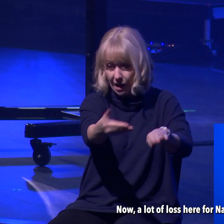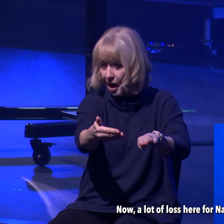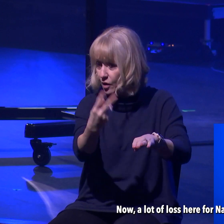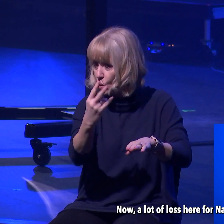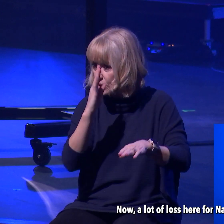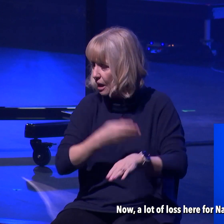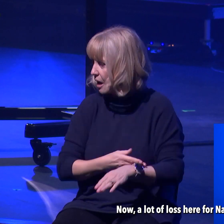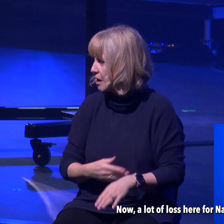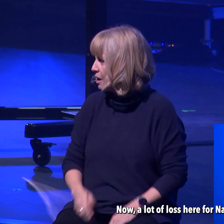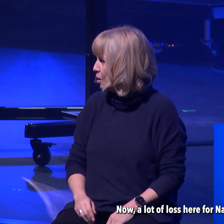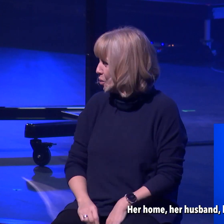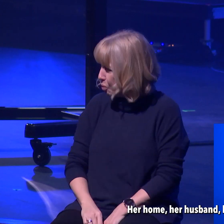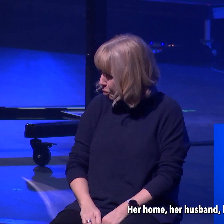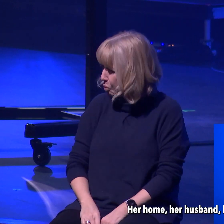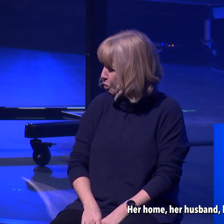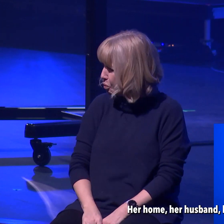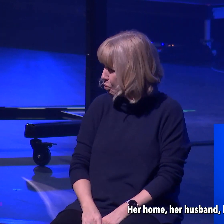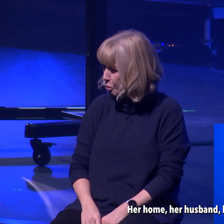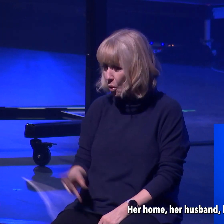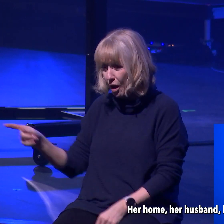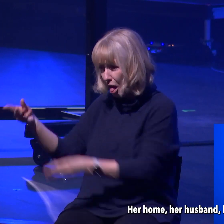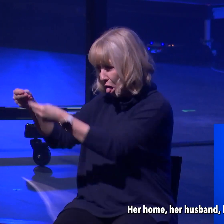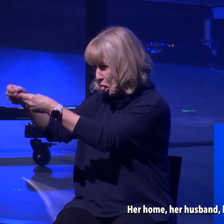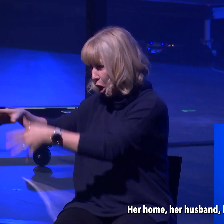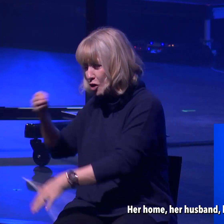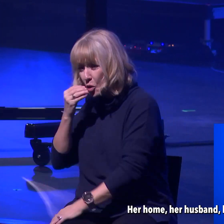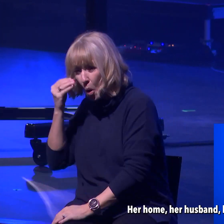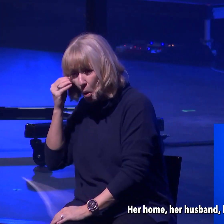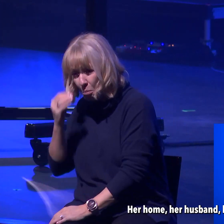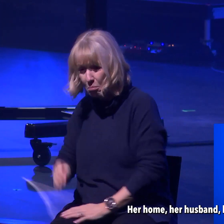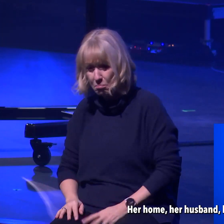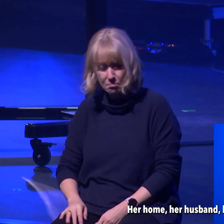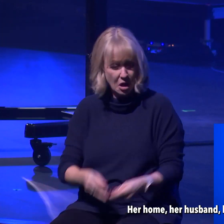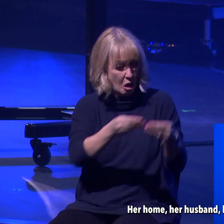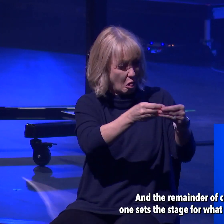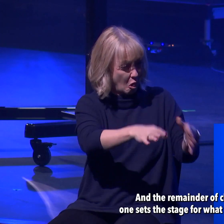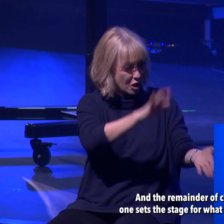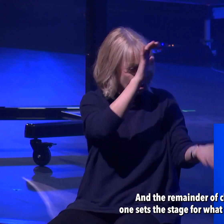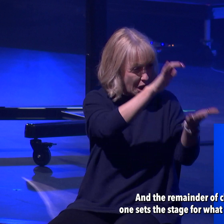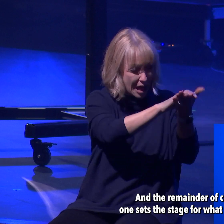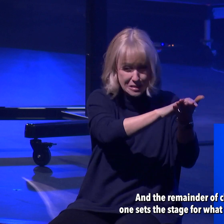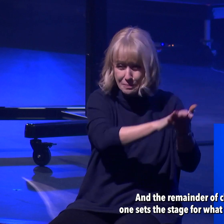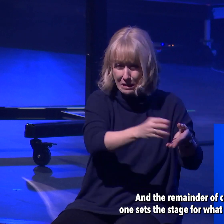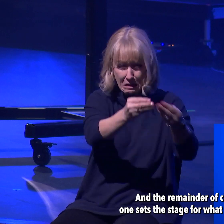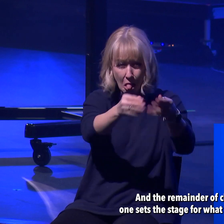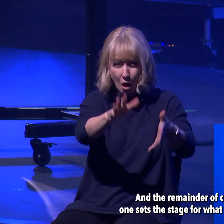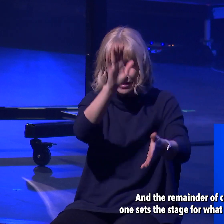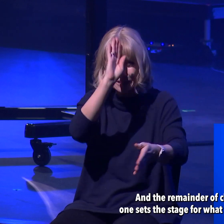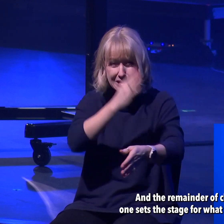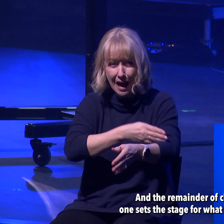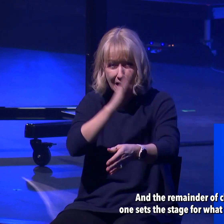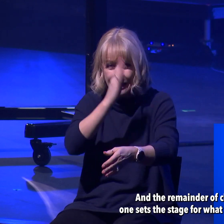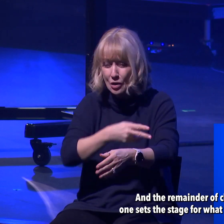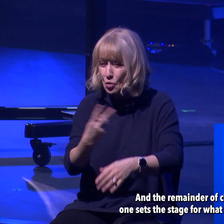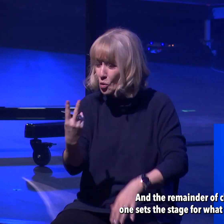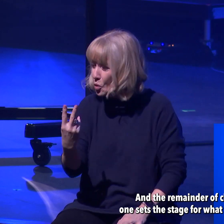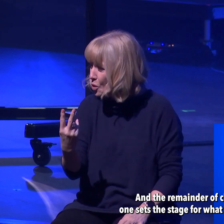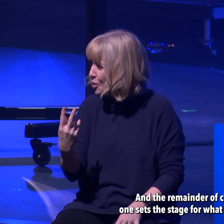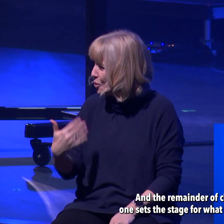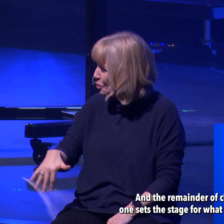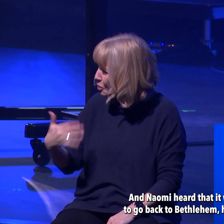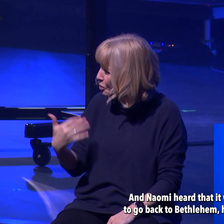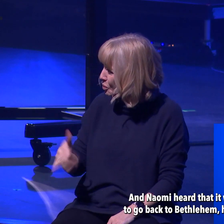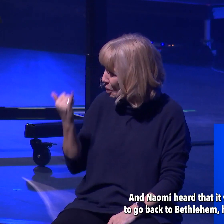lot of loss here for Naomi, right? Her home, her husband, her sons. And the remainder of chapter 1 sets the stage for what is to